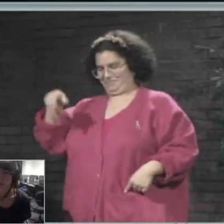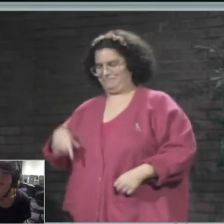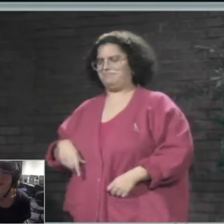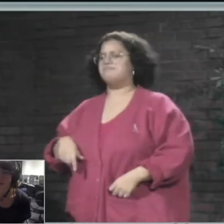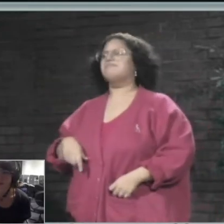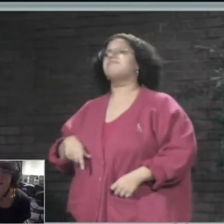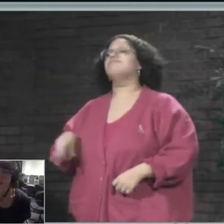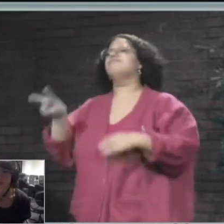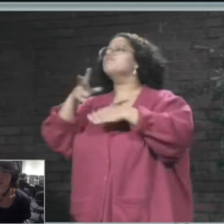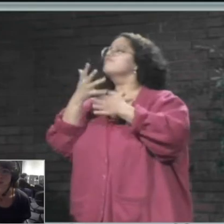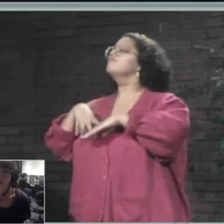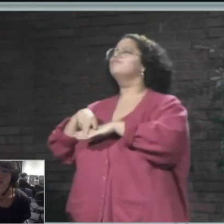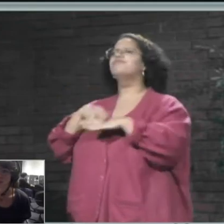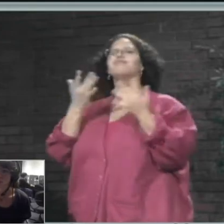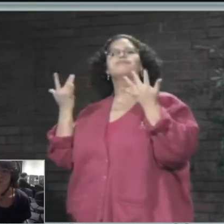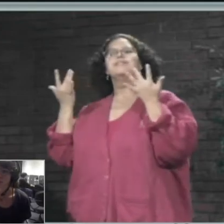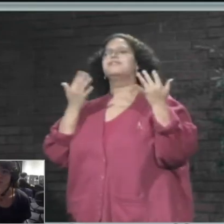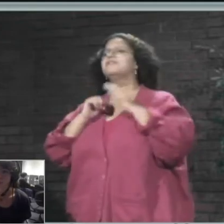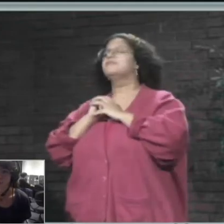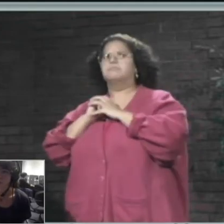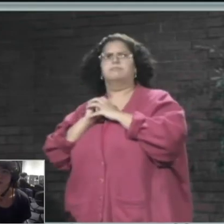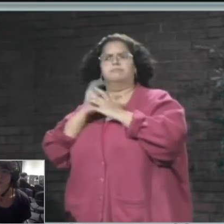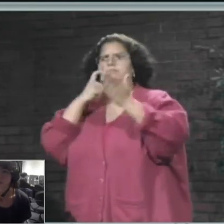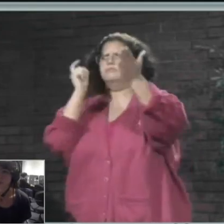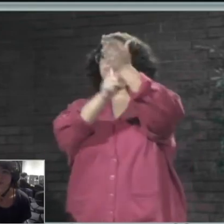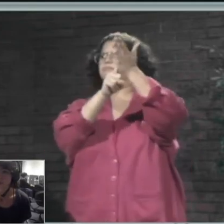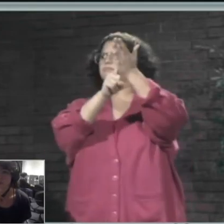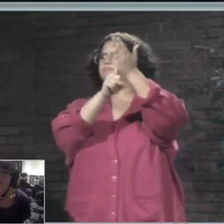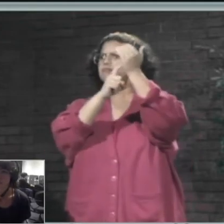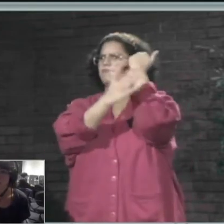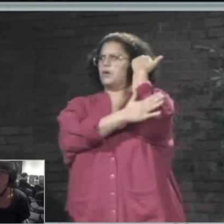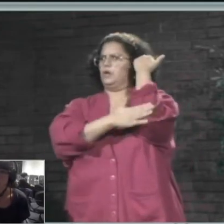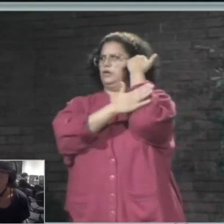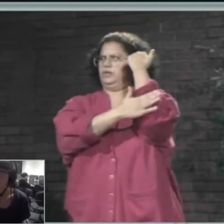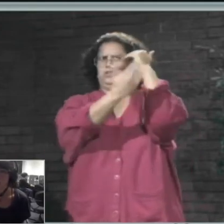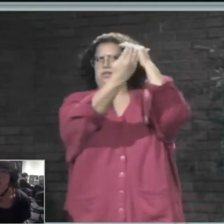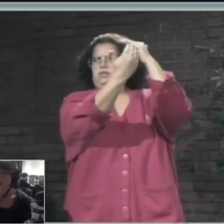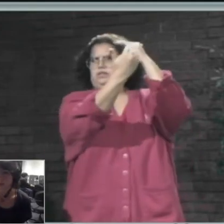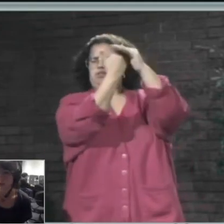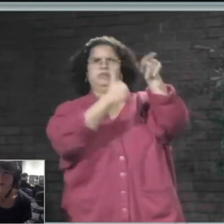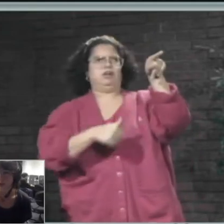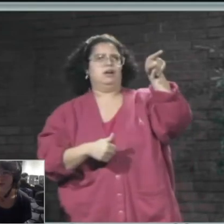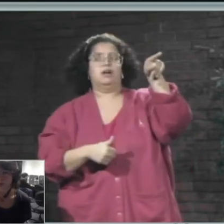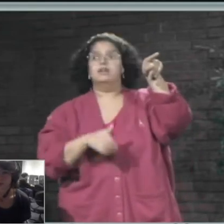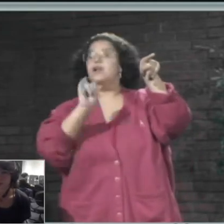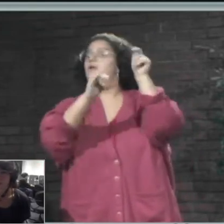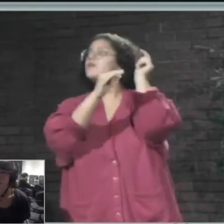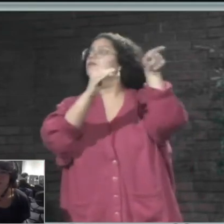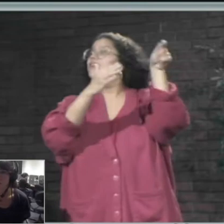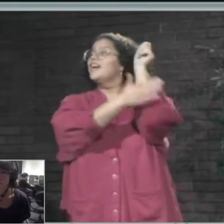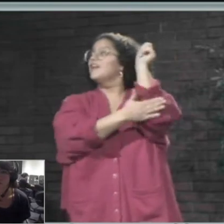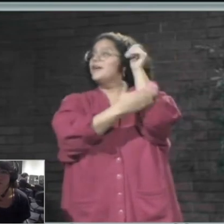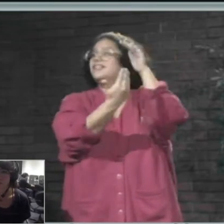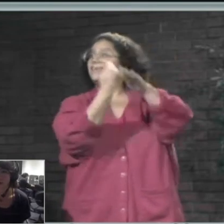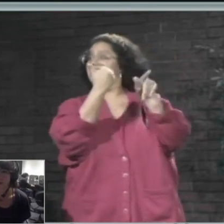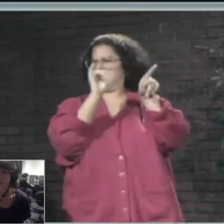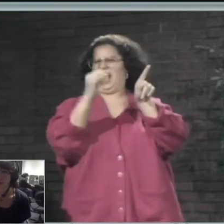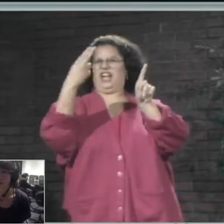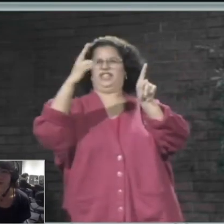asking? Well, white blood cells, when they notice a foreign object or